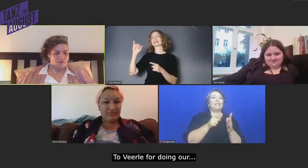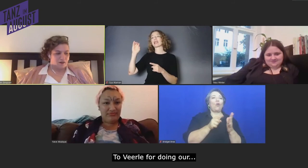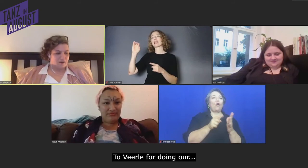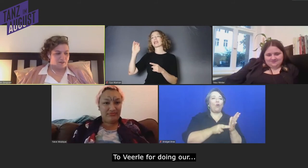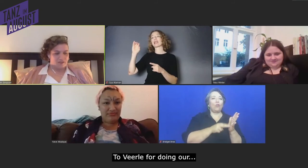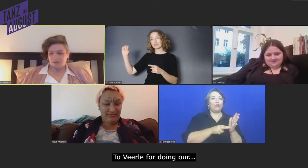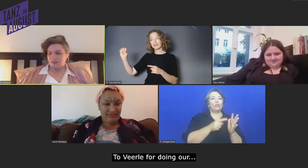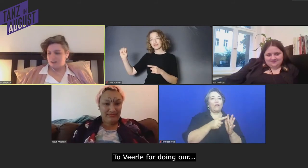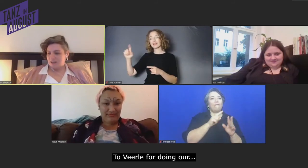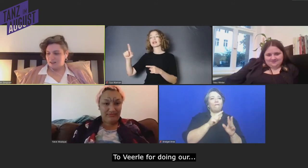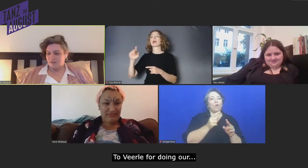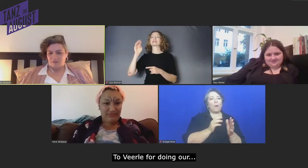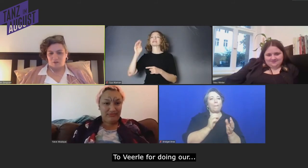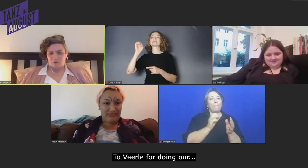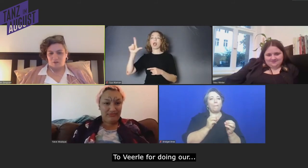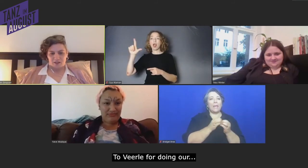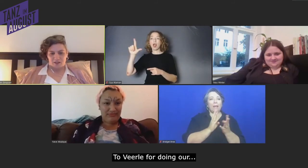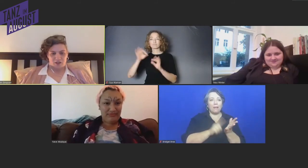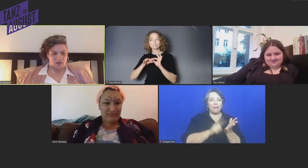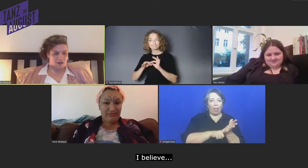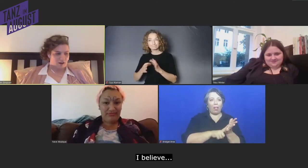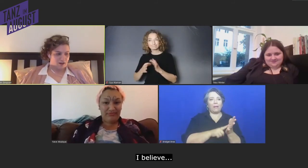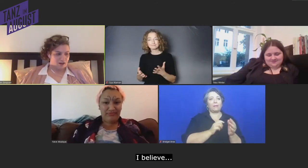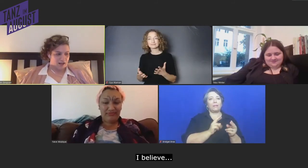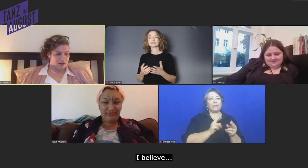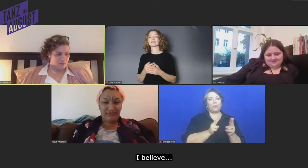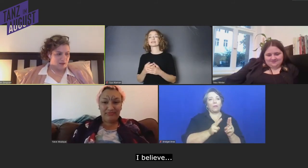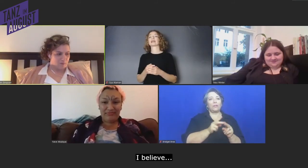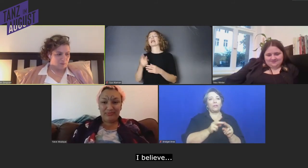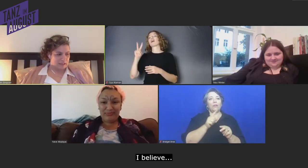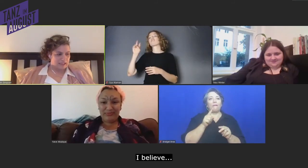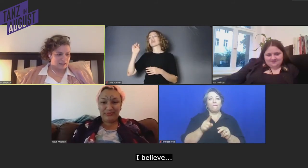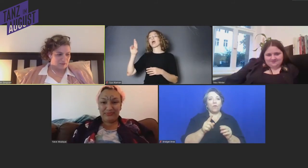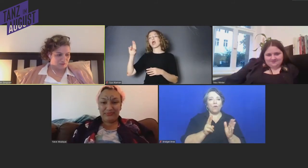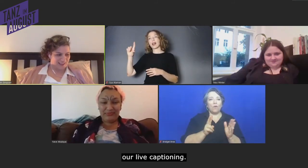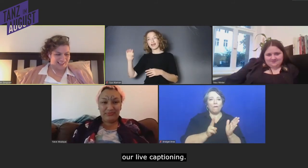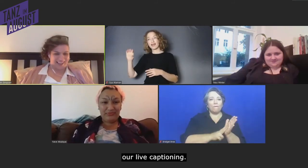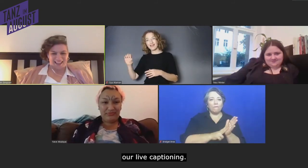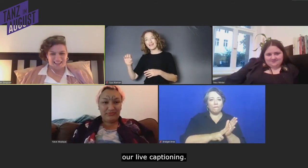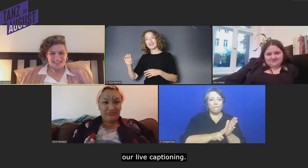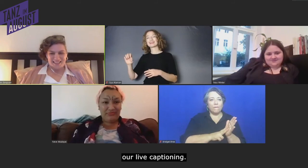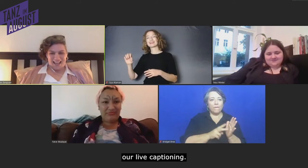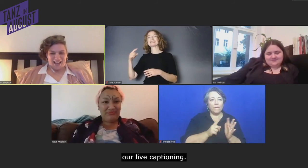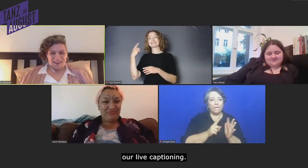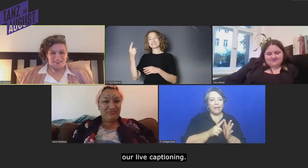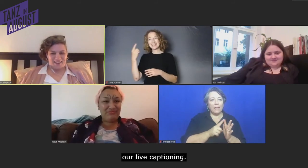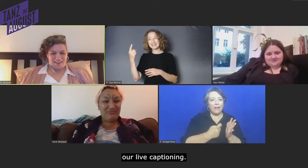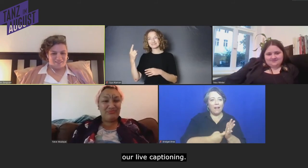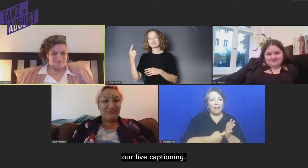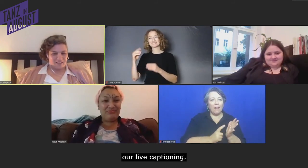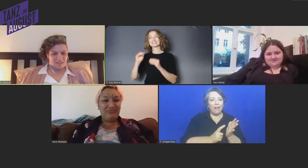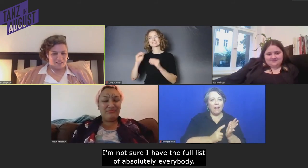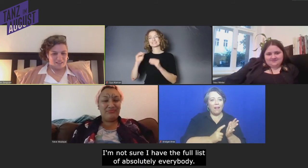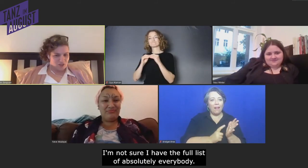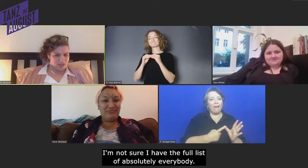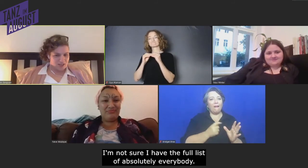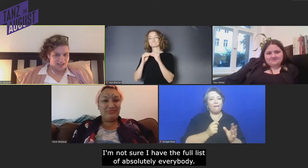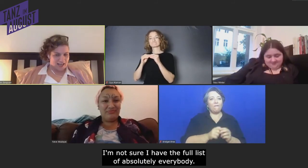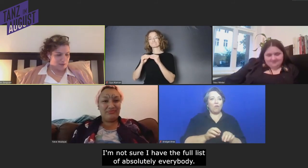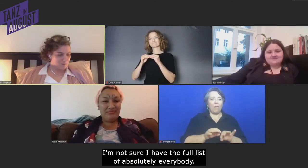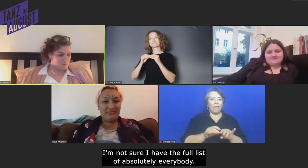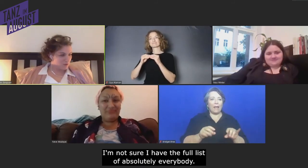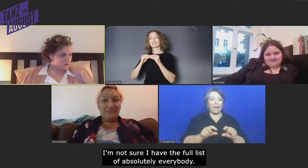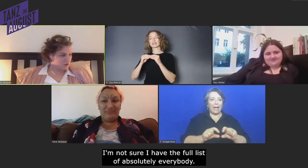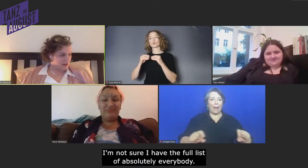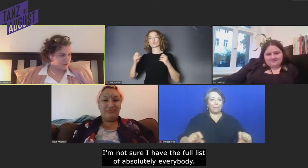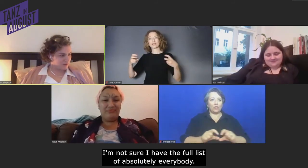for Virla for doing our, I believe, our captioning. I'm